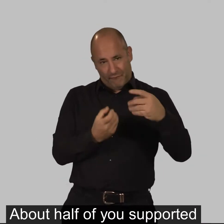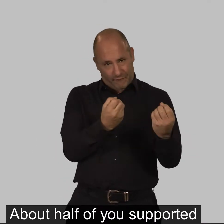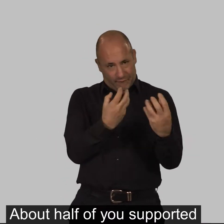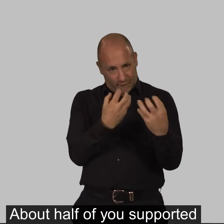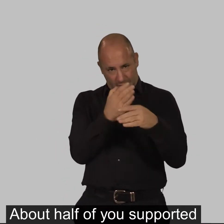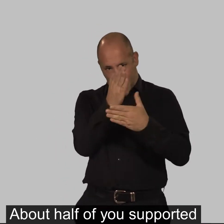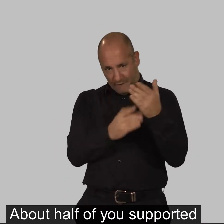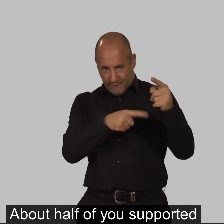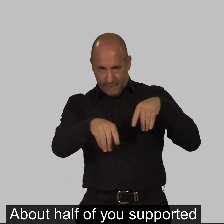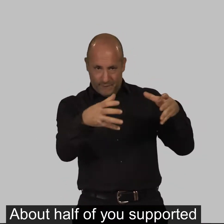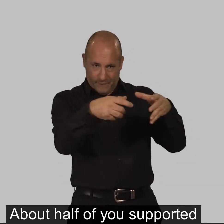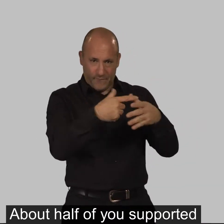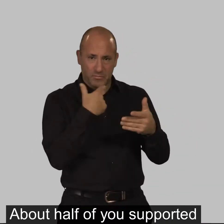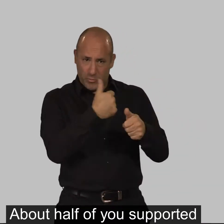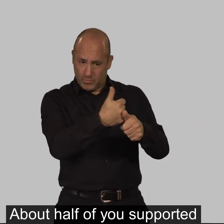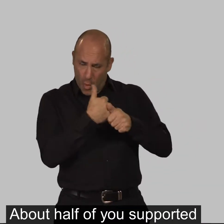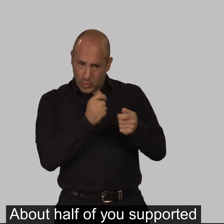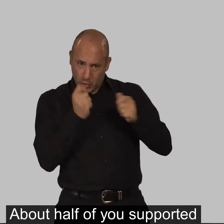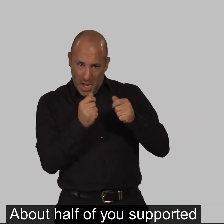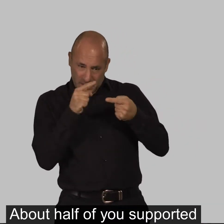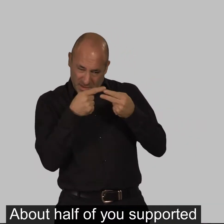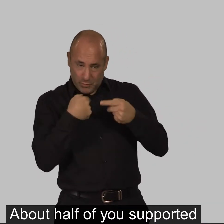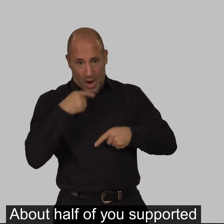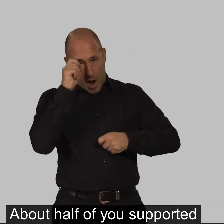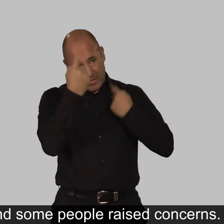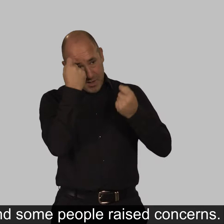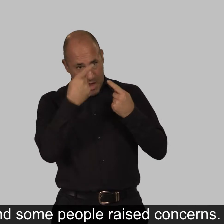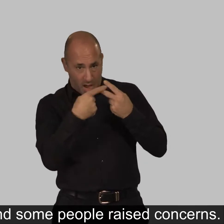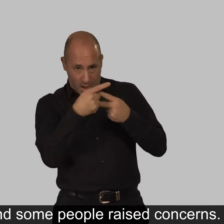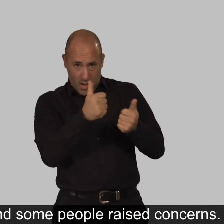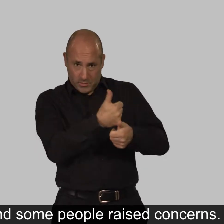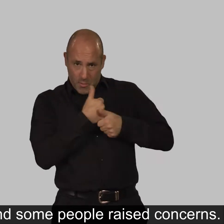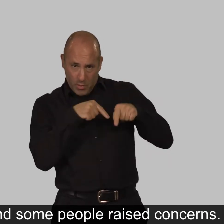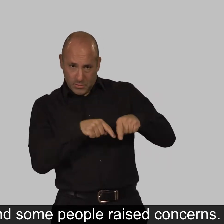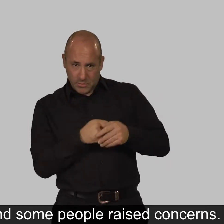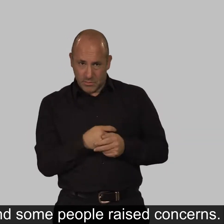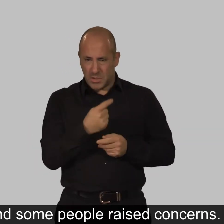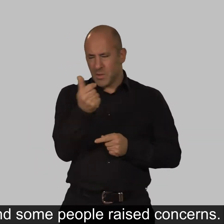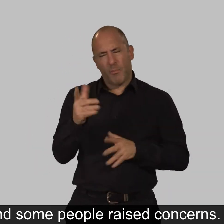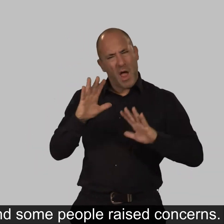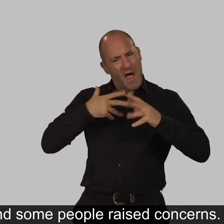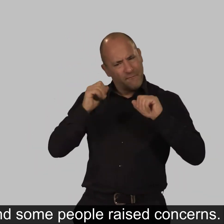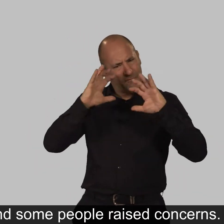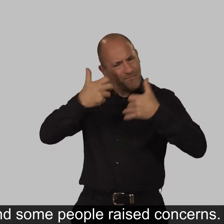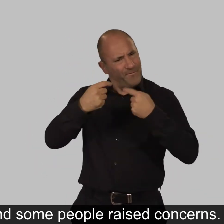About half of you supported the specific changes we suggested, and some people raised concerns.